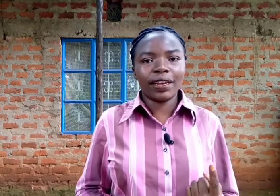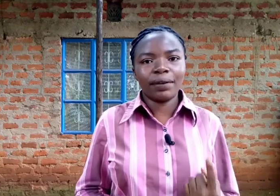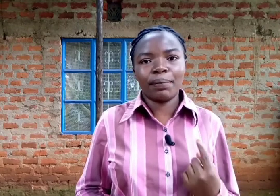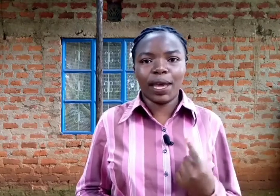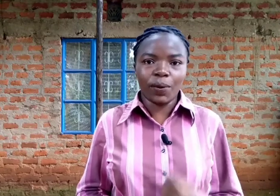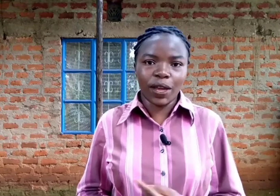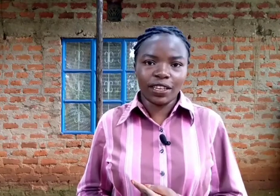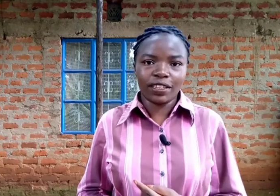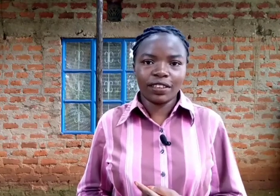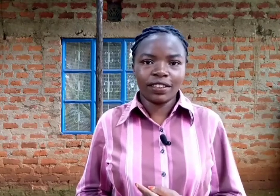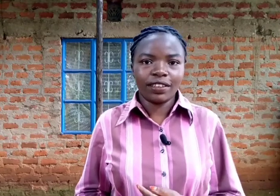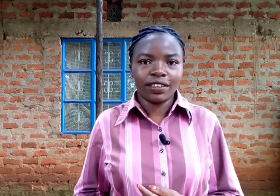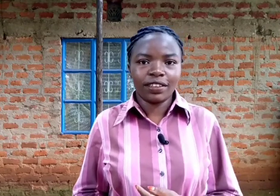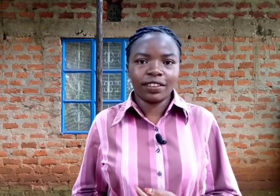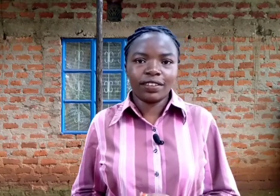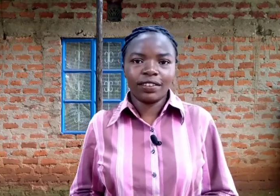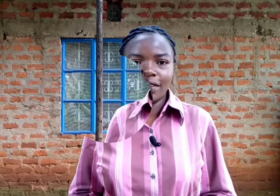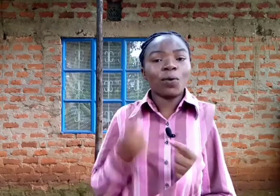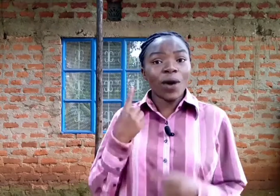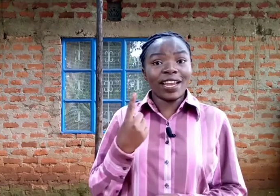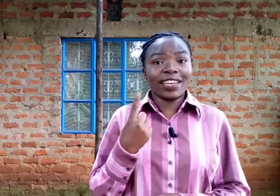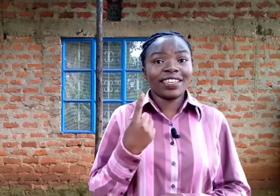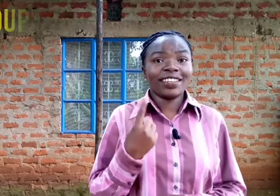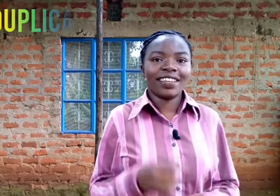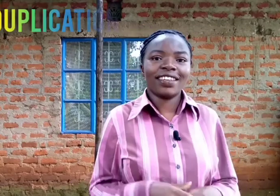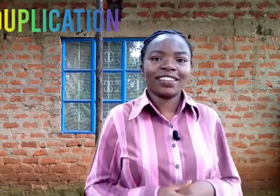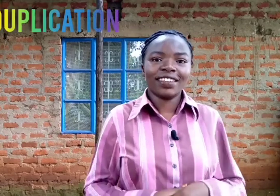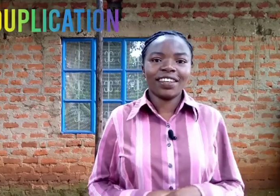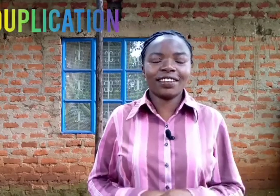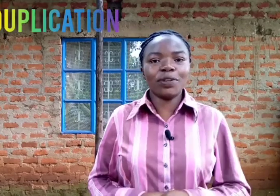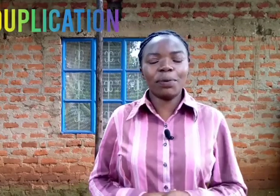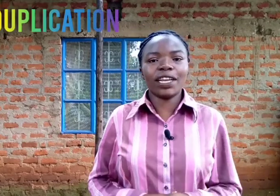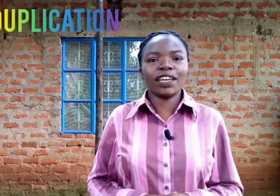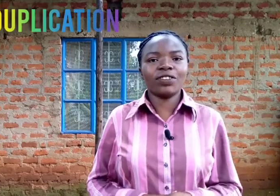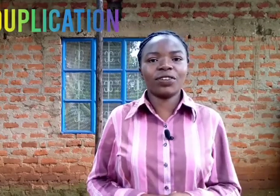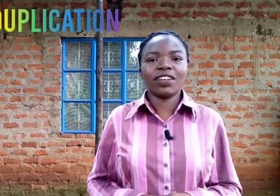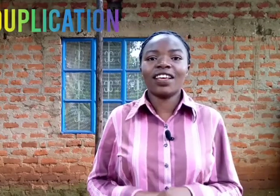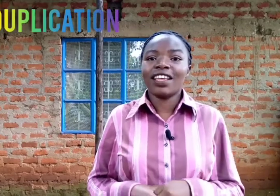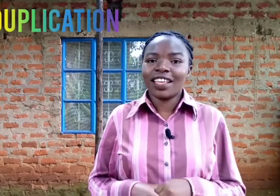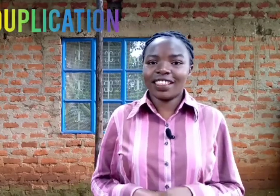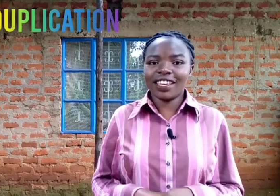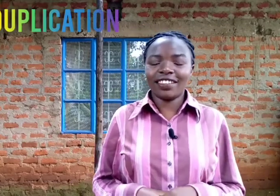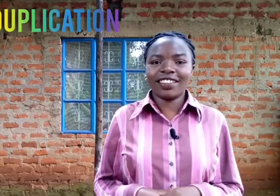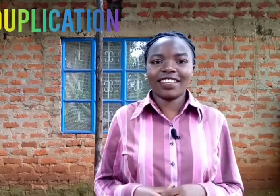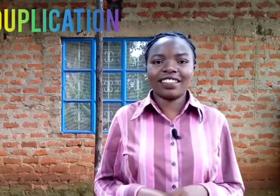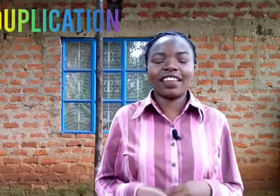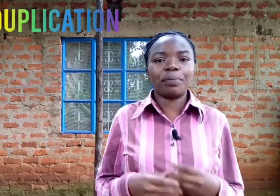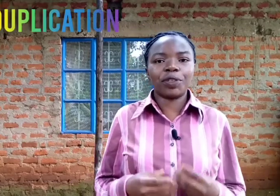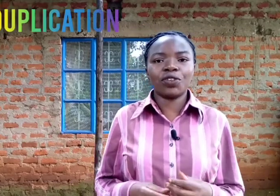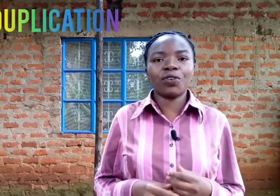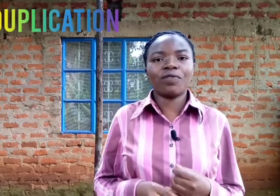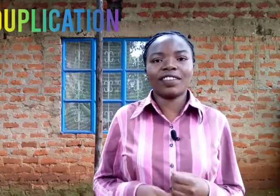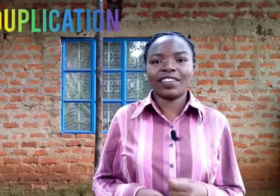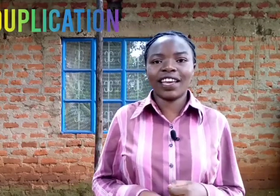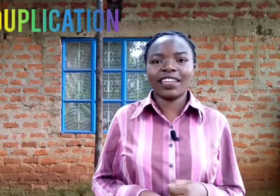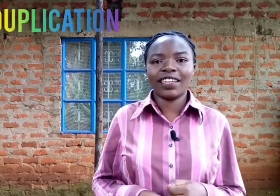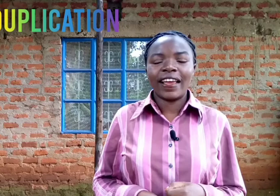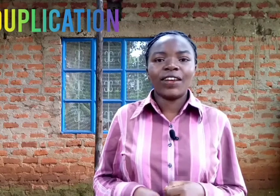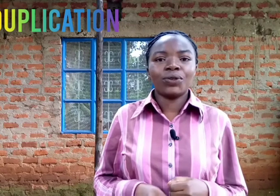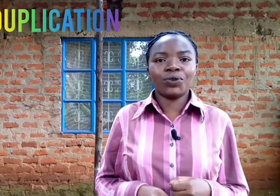by one one reduplication this is the repetition of a sign to